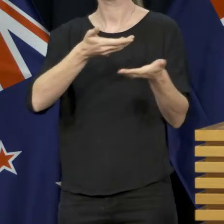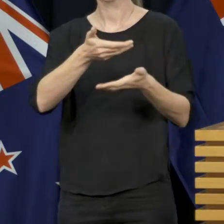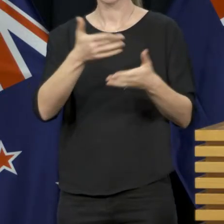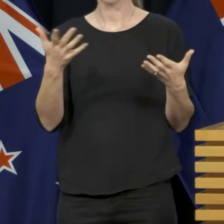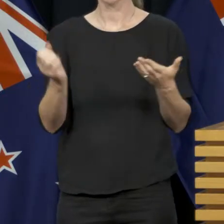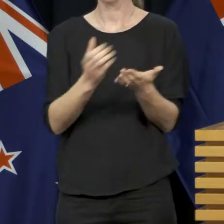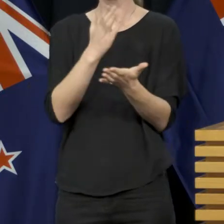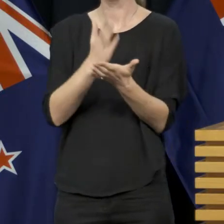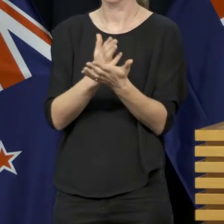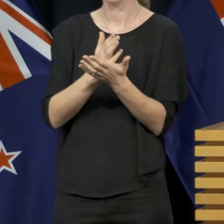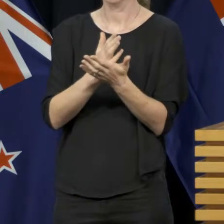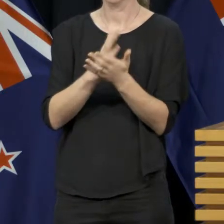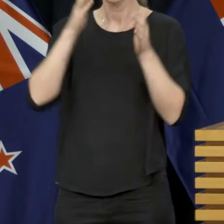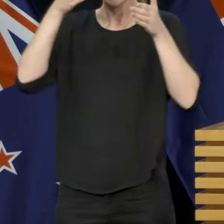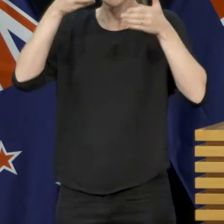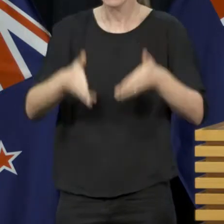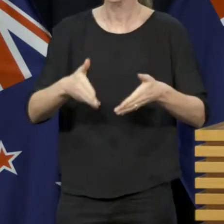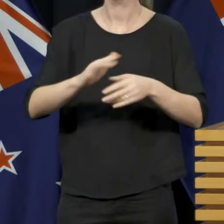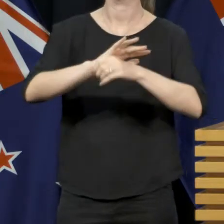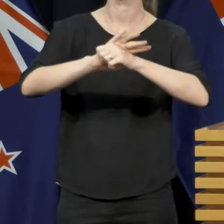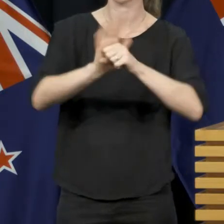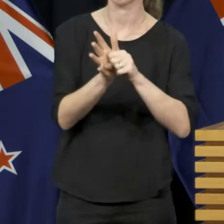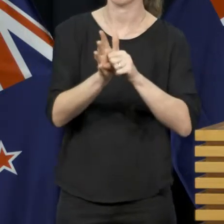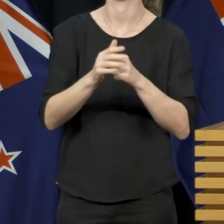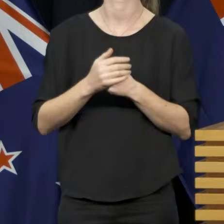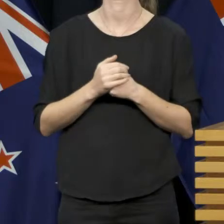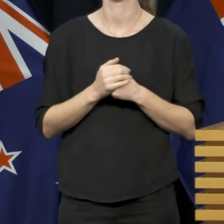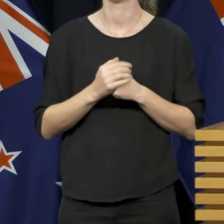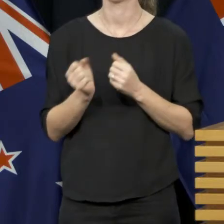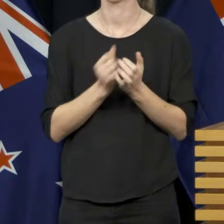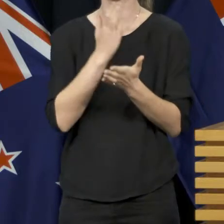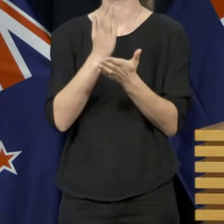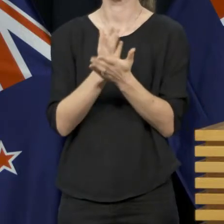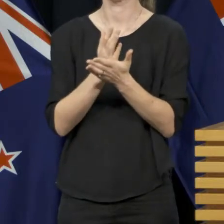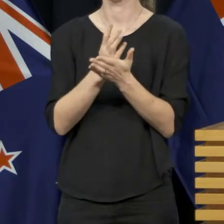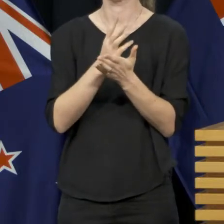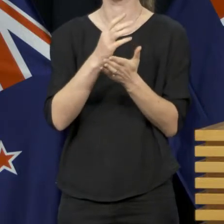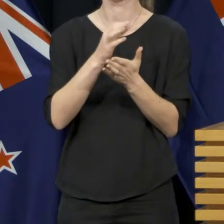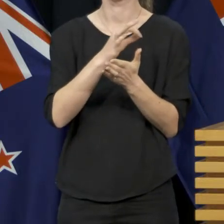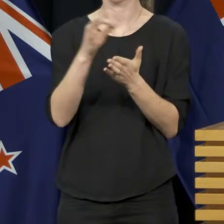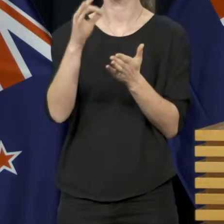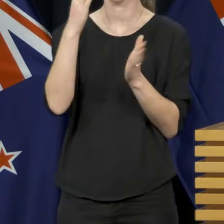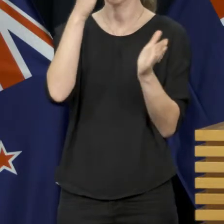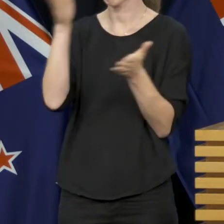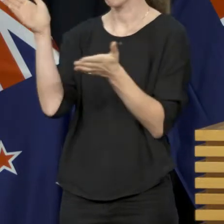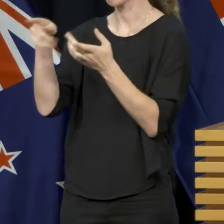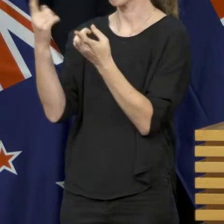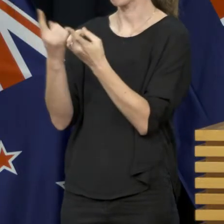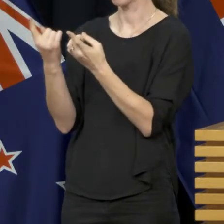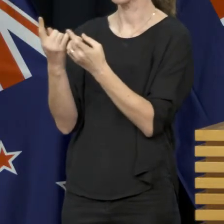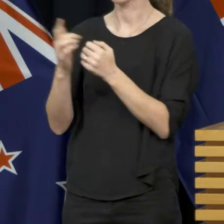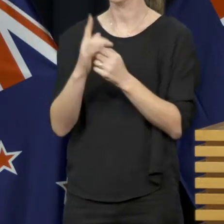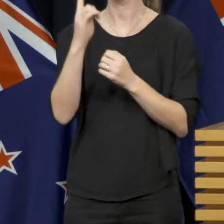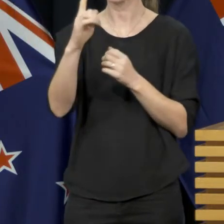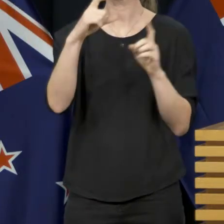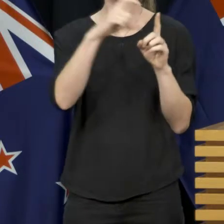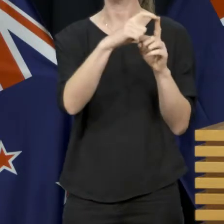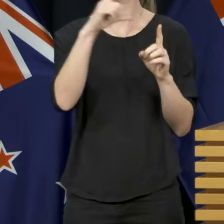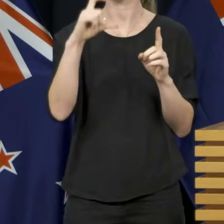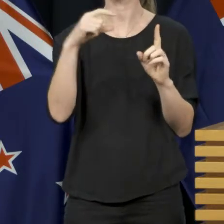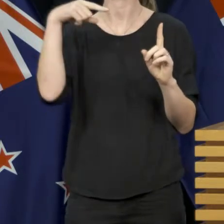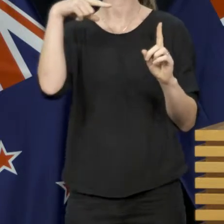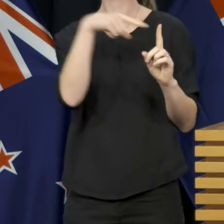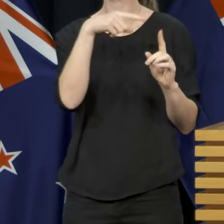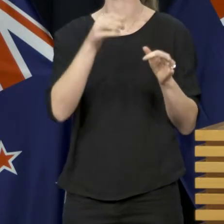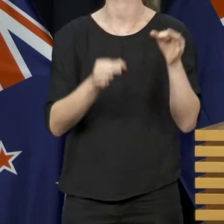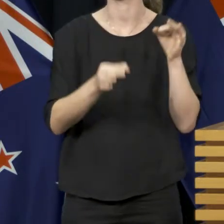sure COVID was a priority, what we needed to do to make sure there weren't distractions. David was the one that ultimately came away after thinking